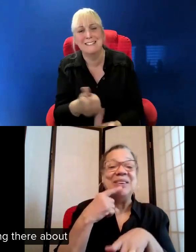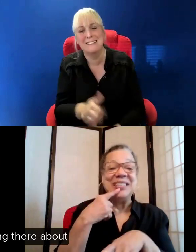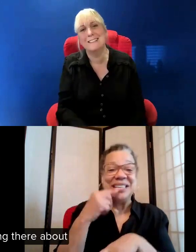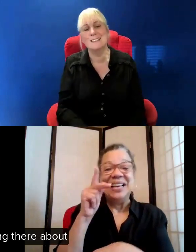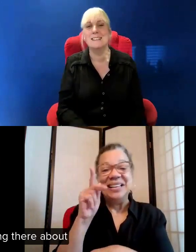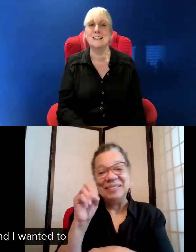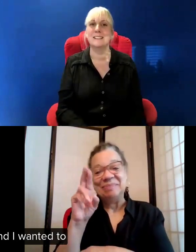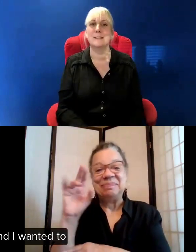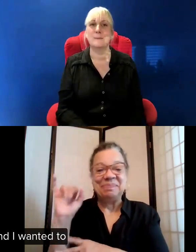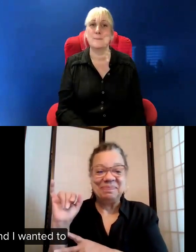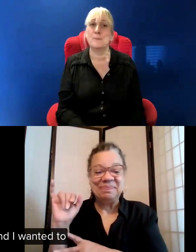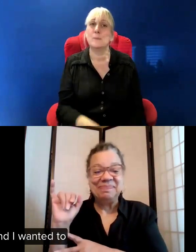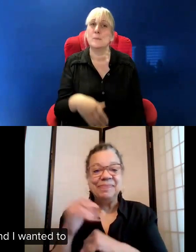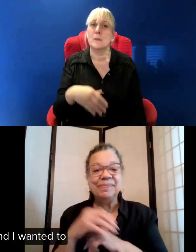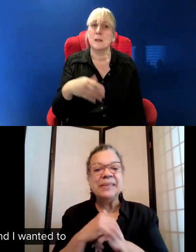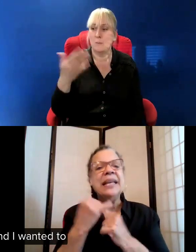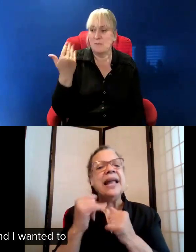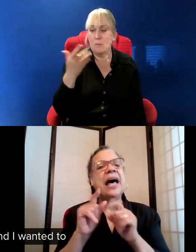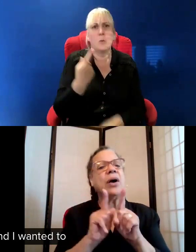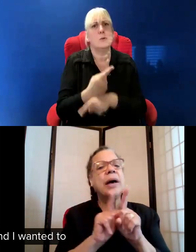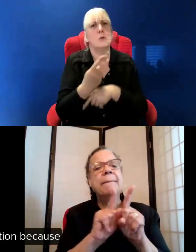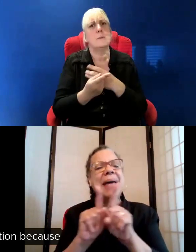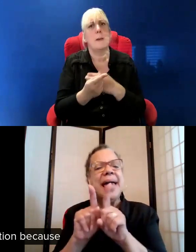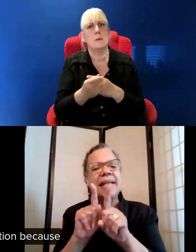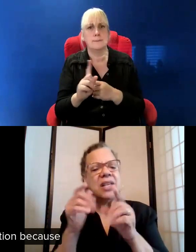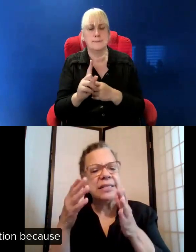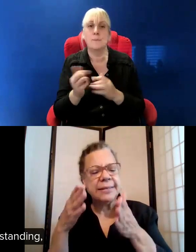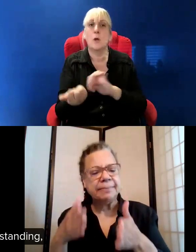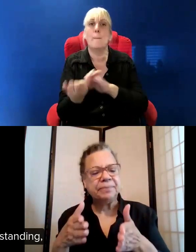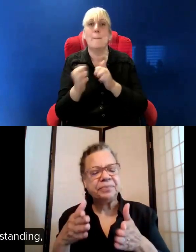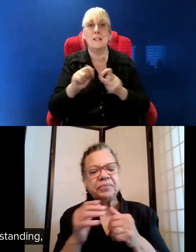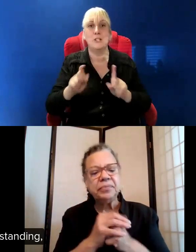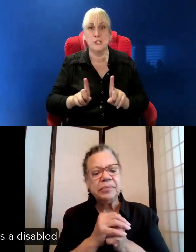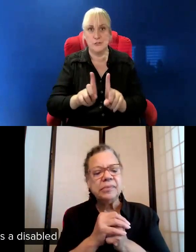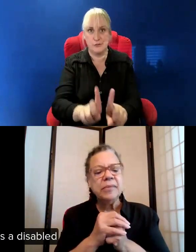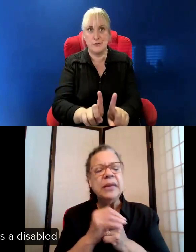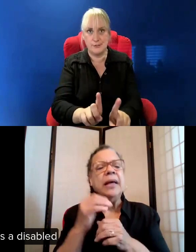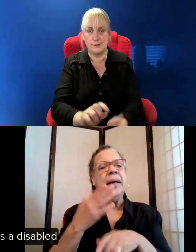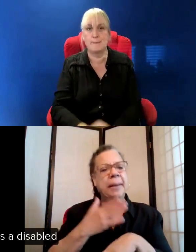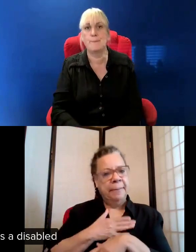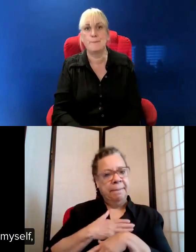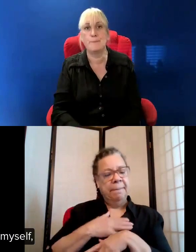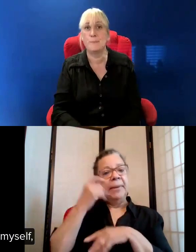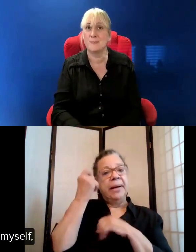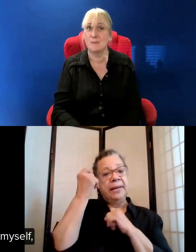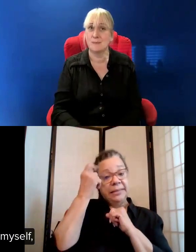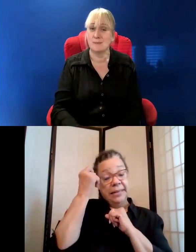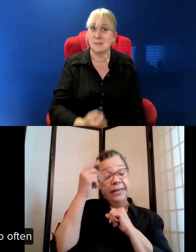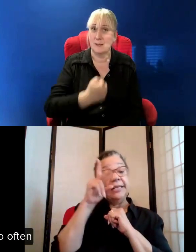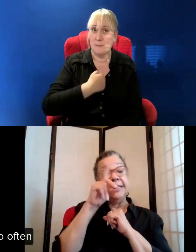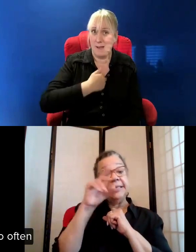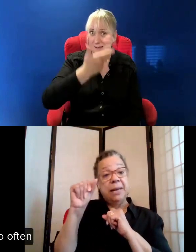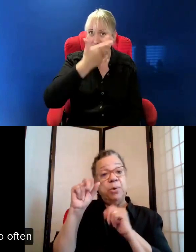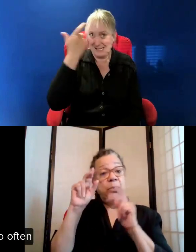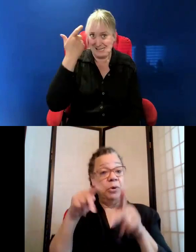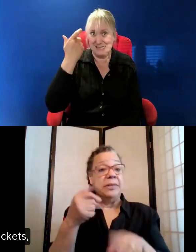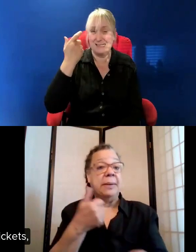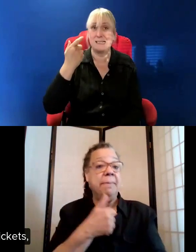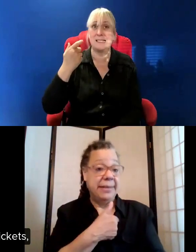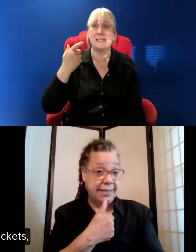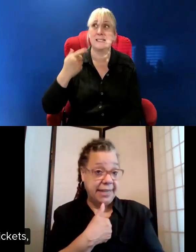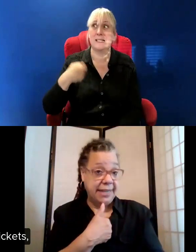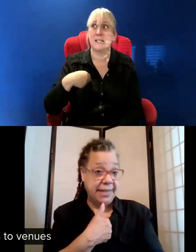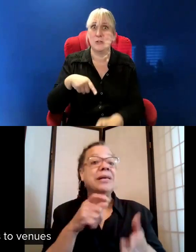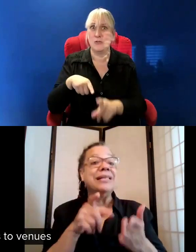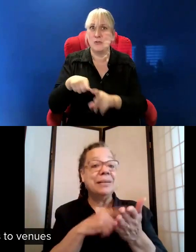You were talking there about companions. And I wanted to ask this question because my understanding, particularly as a disabled person myself, trying to often